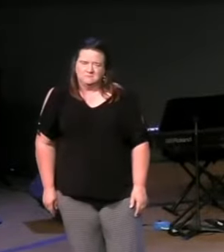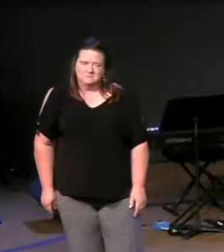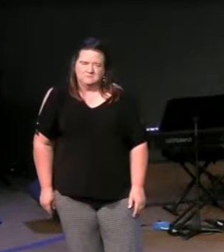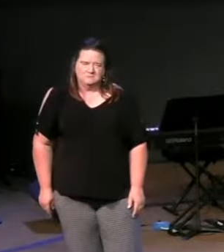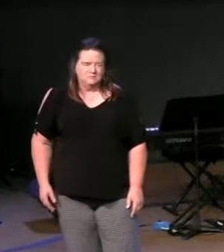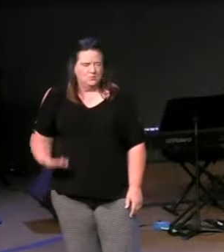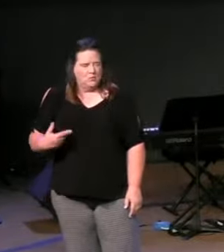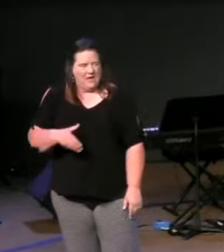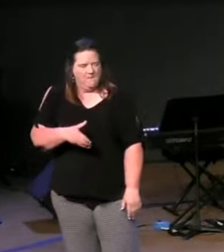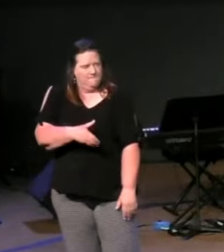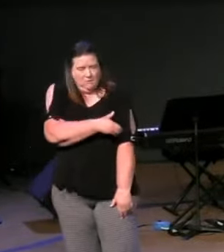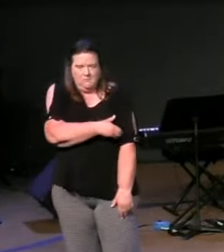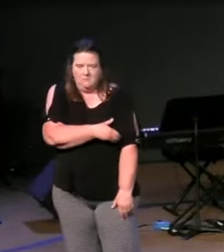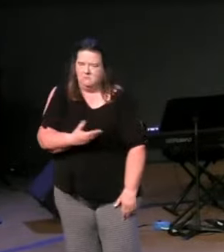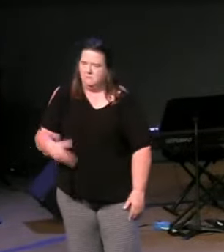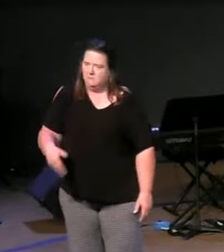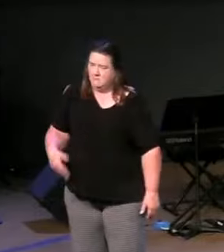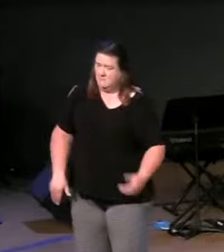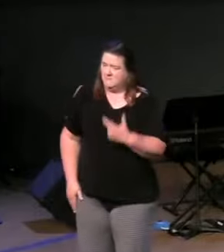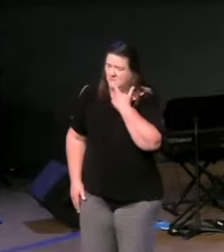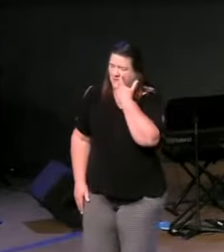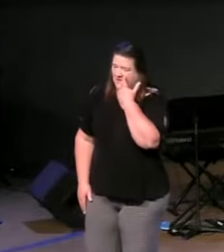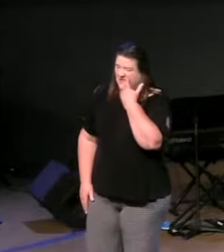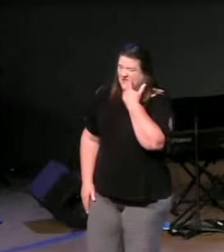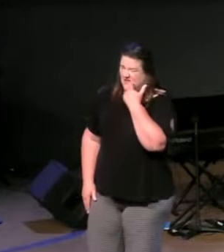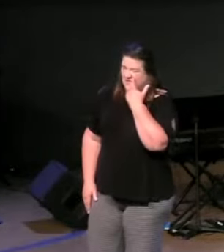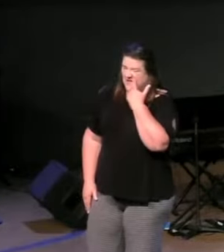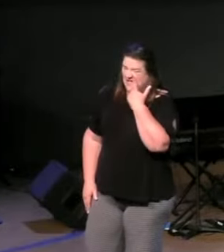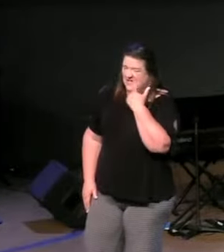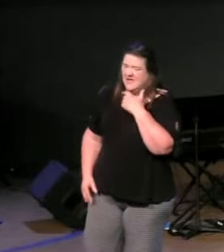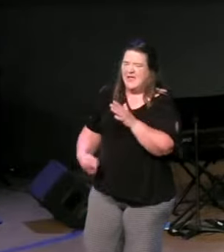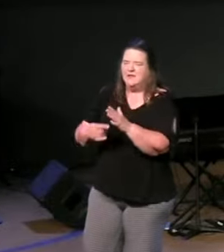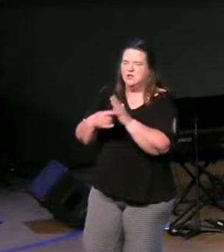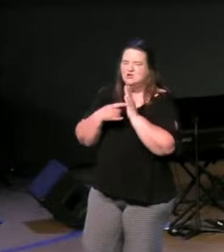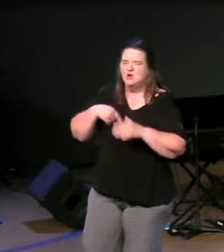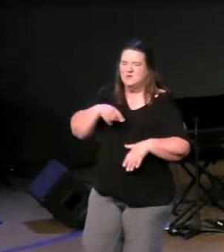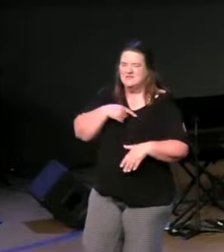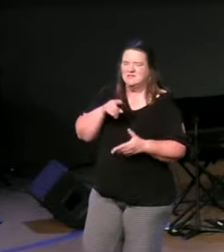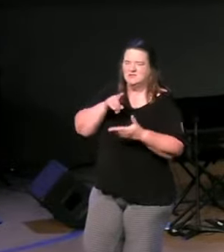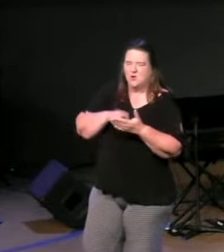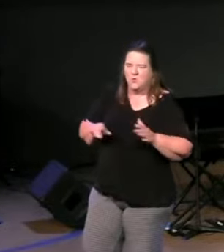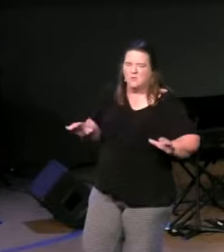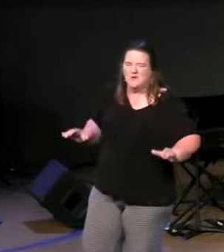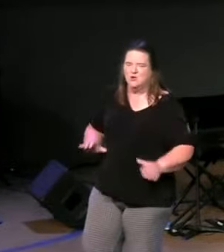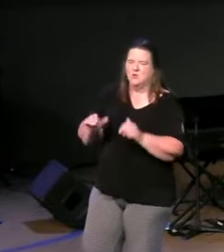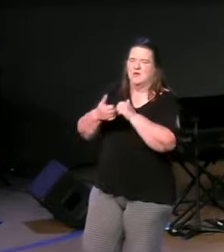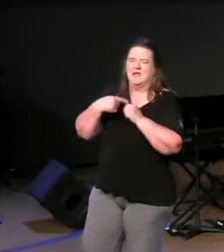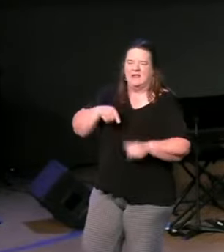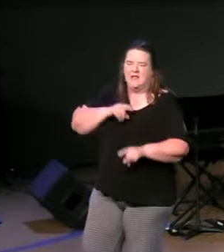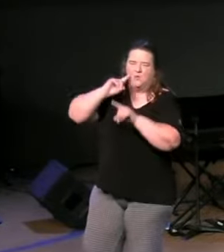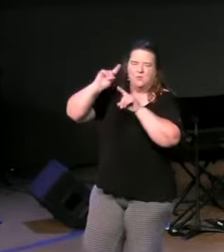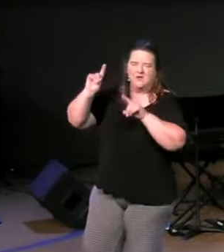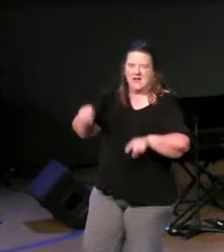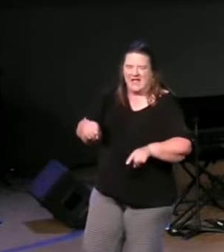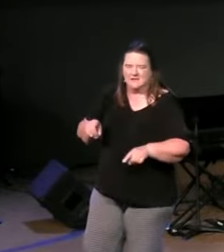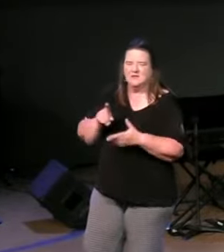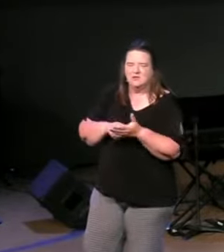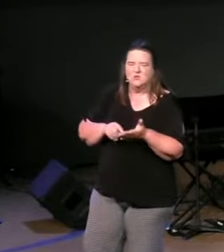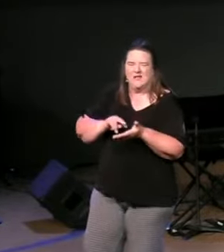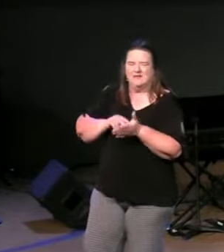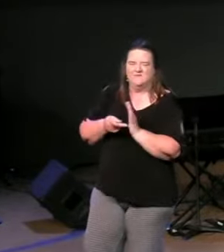It's powerful. And it shows that what we do and how we react is what defines